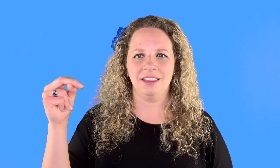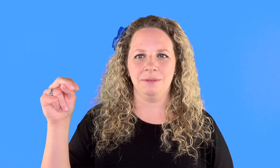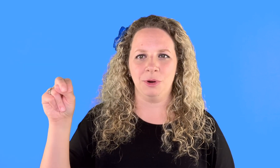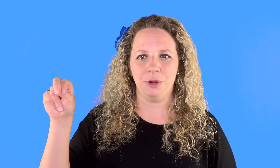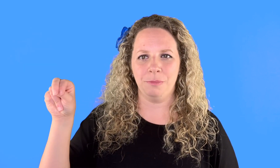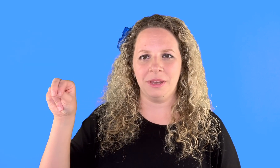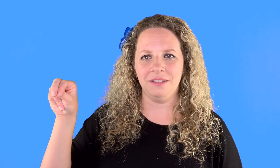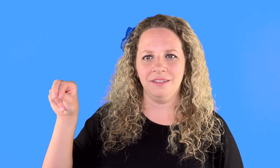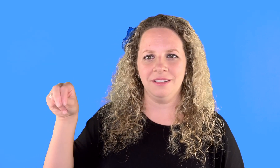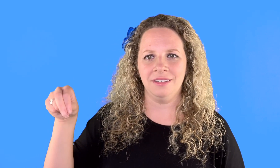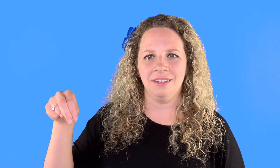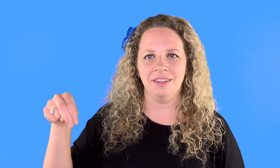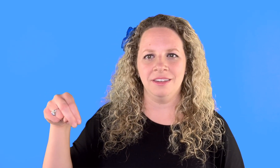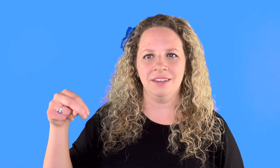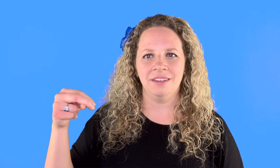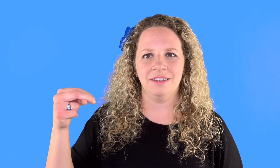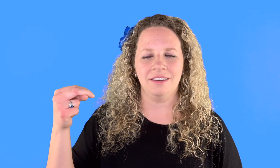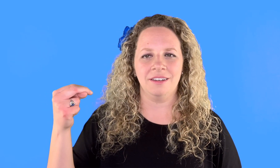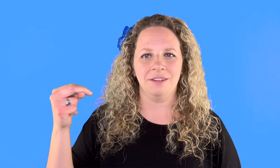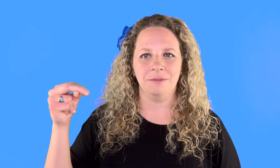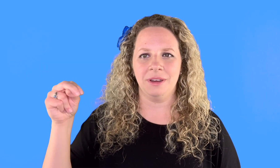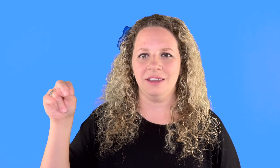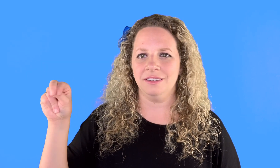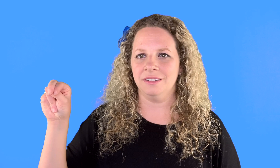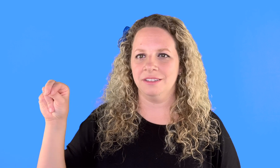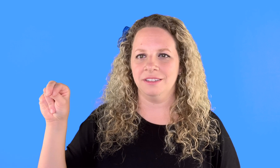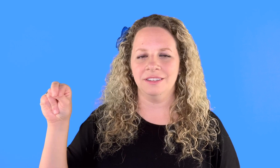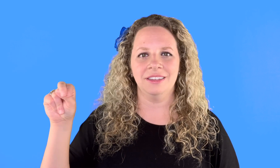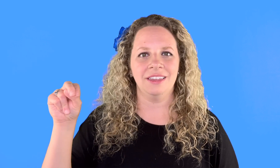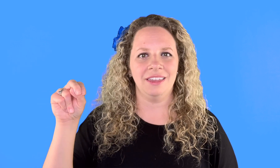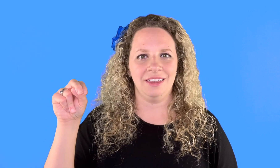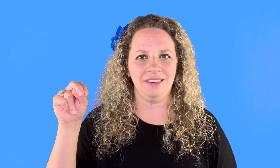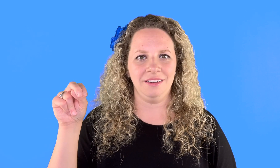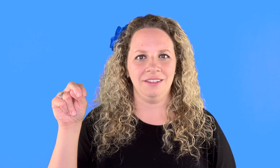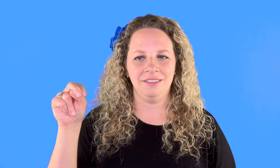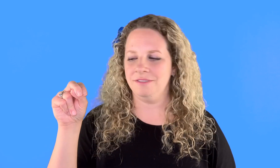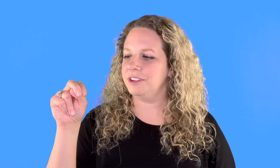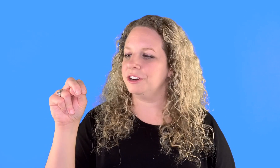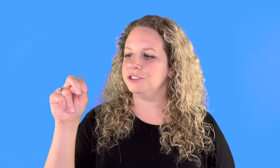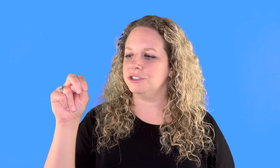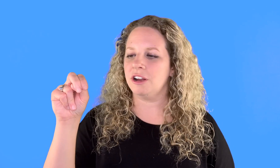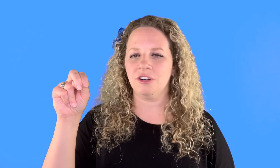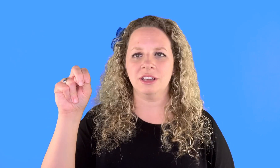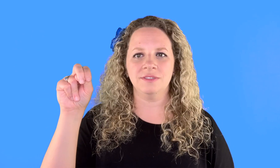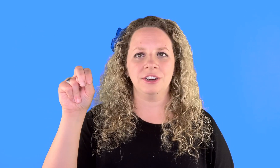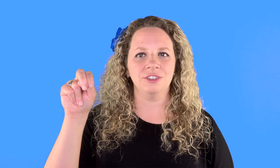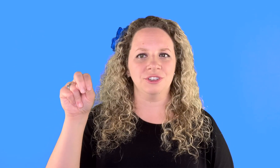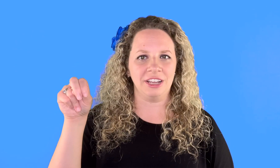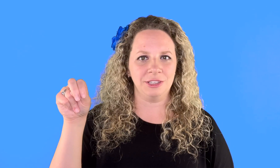more open. All right. In. Fingers are not crossed, fingers are next to each